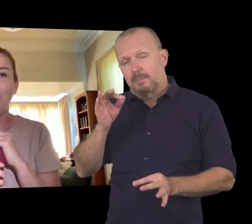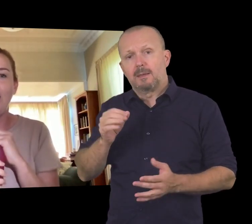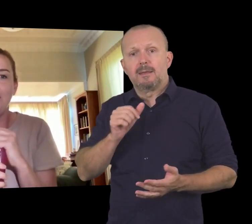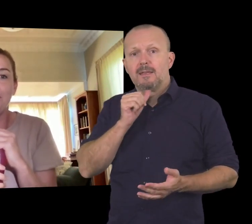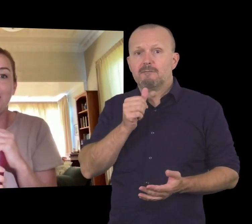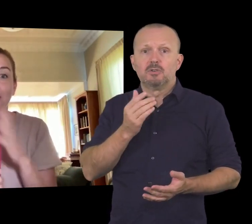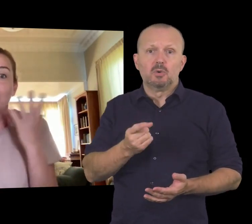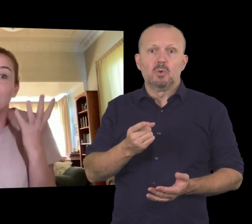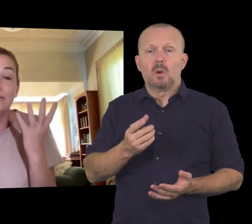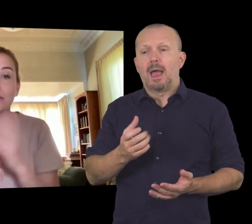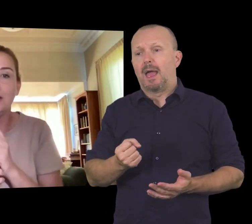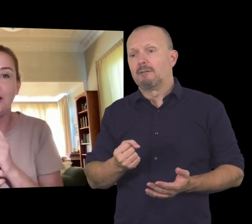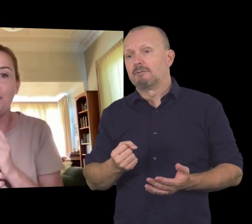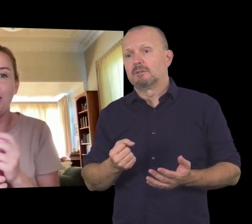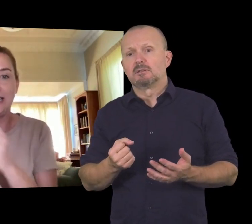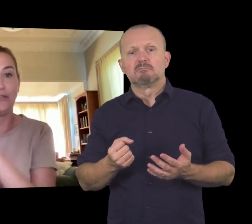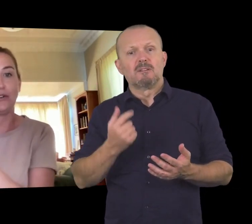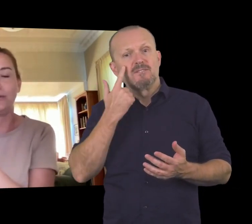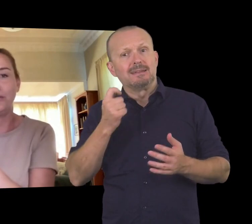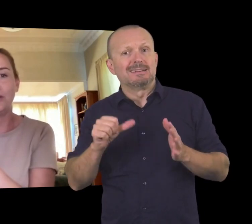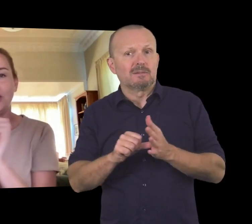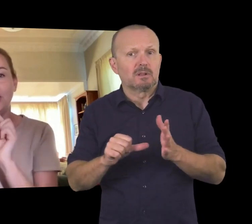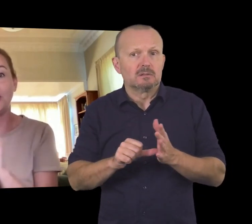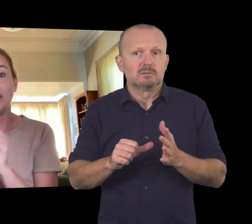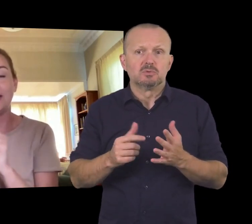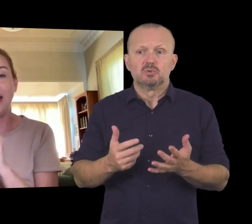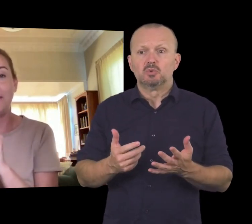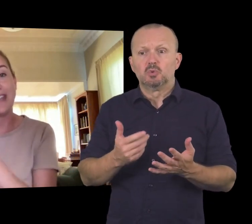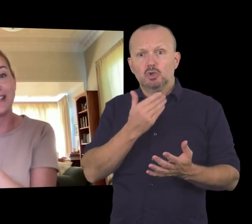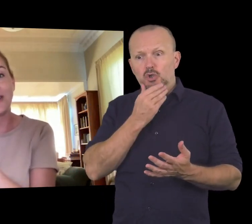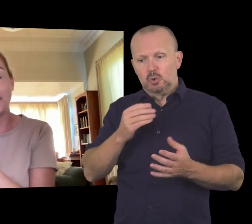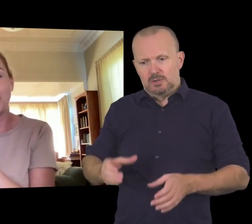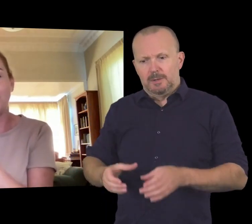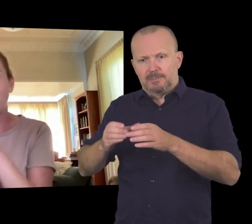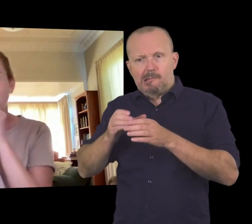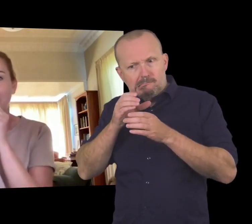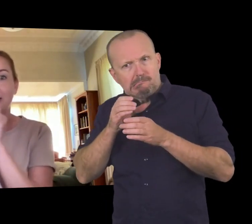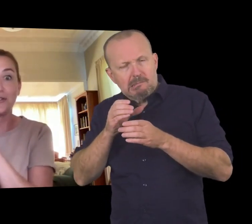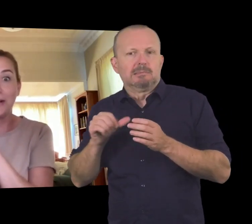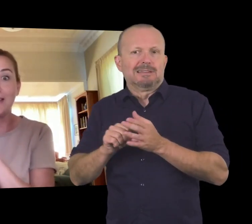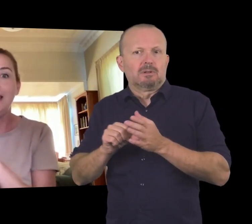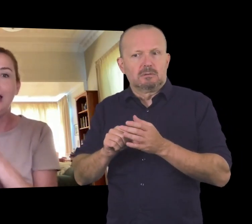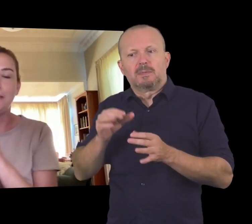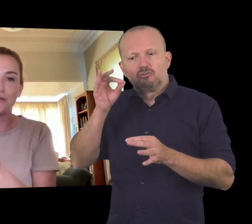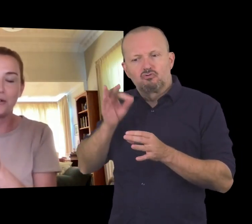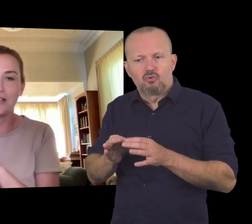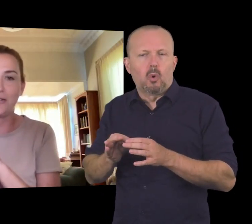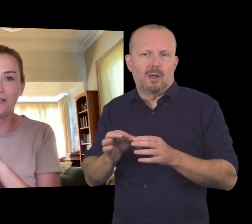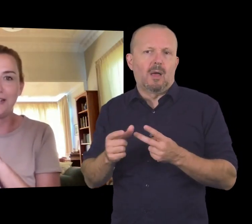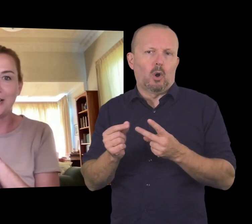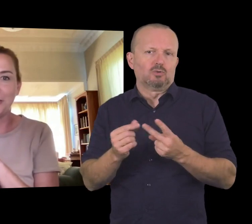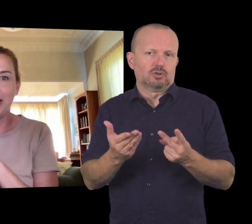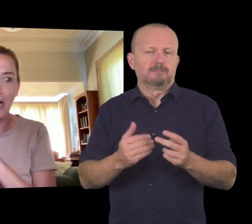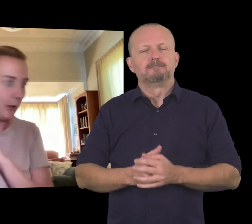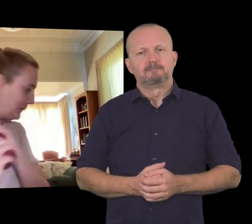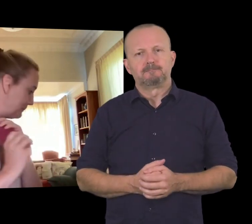if you find it difficult to use these types of things to drink with. A straw is often